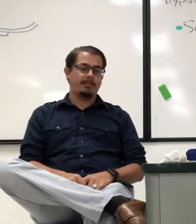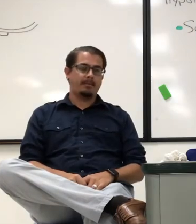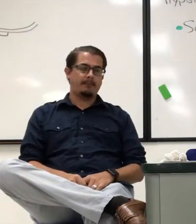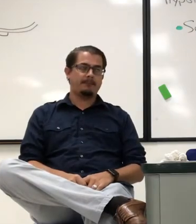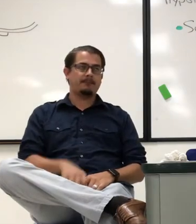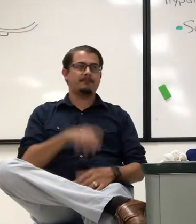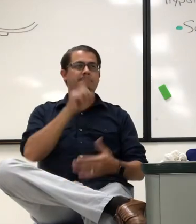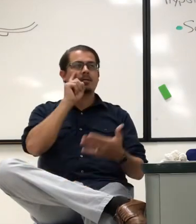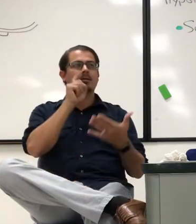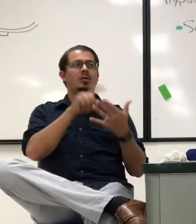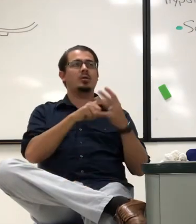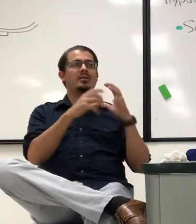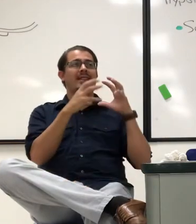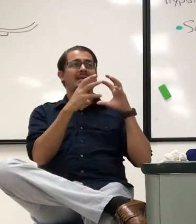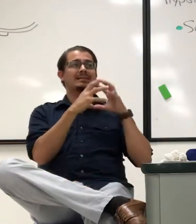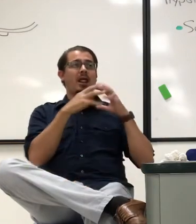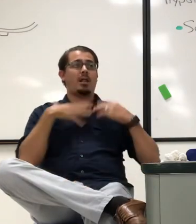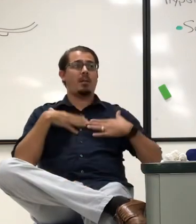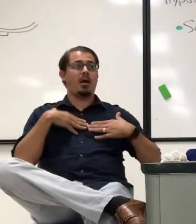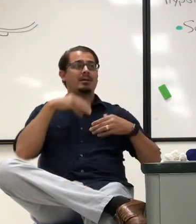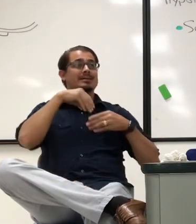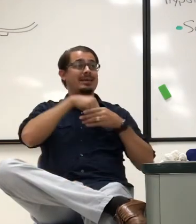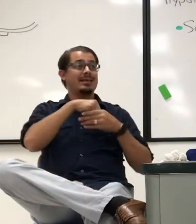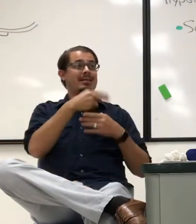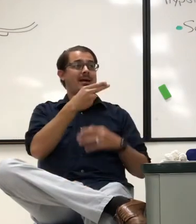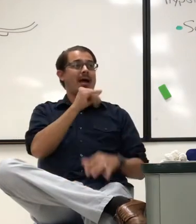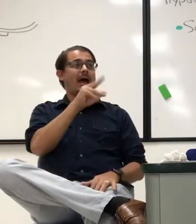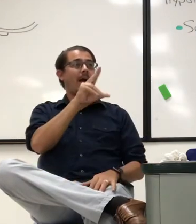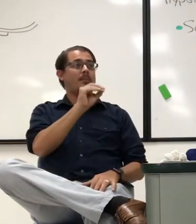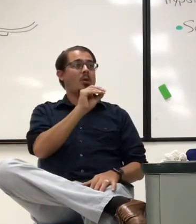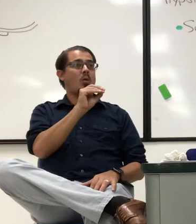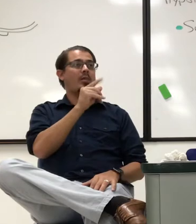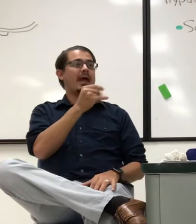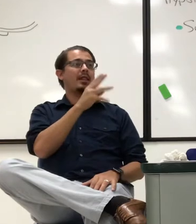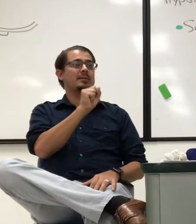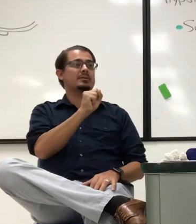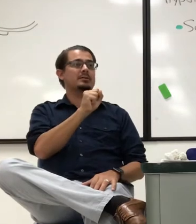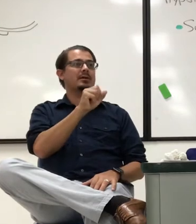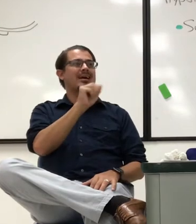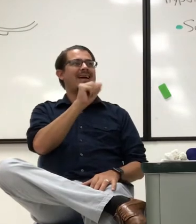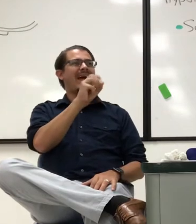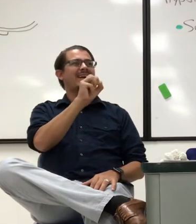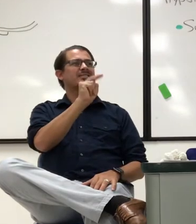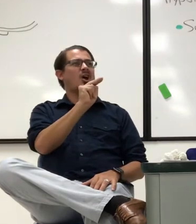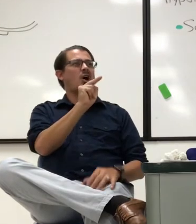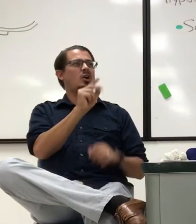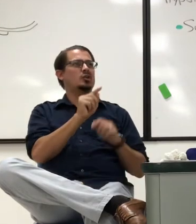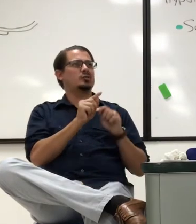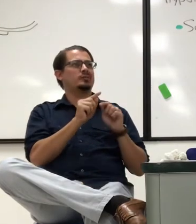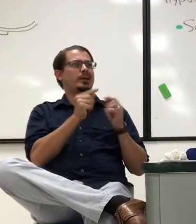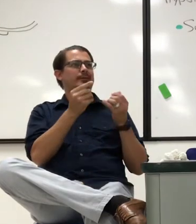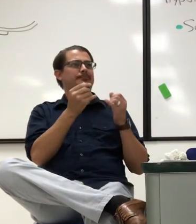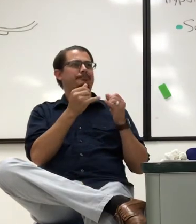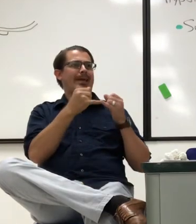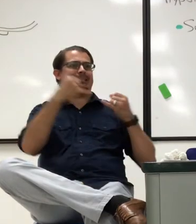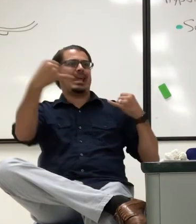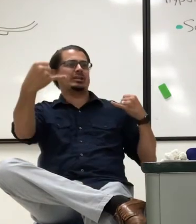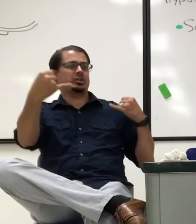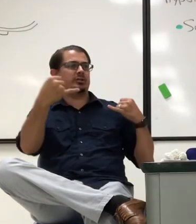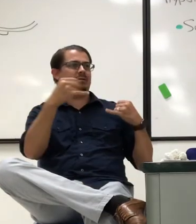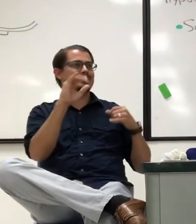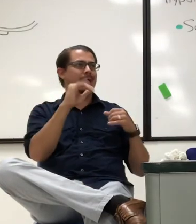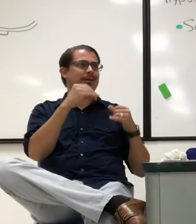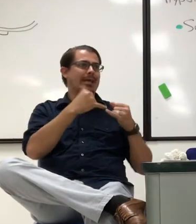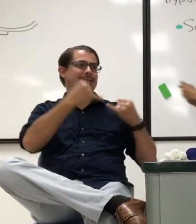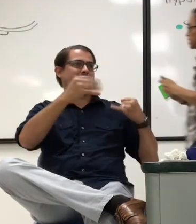So notice that the cell body is in the hypothalamus. The axon extension, it's like an extension cord, this is just gonna